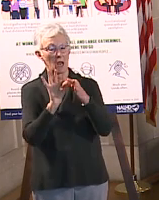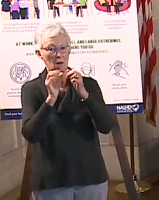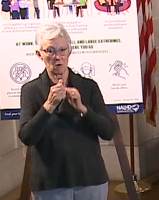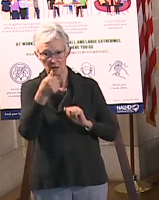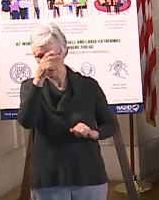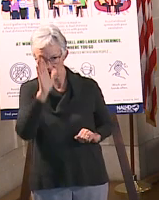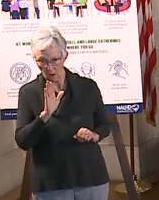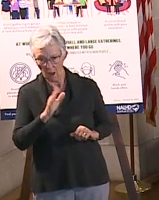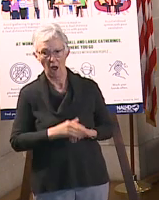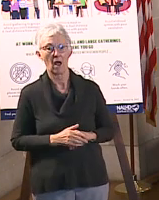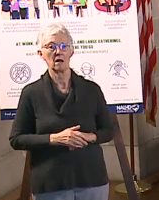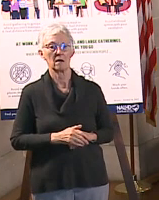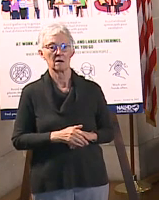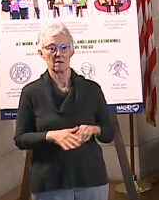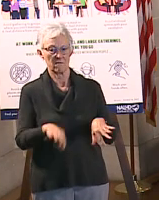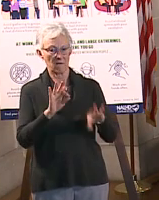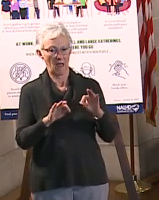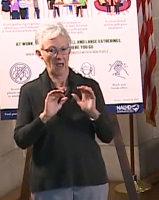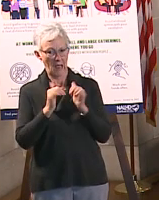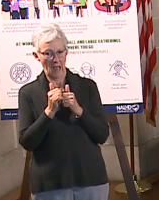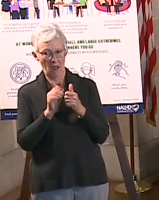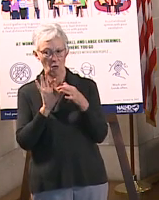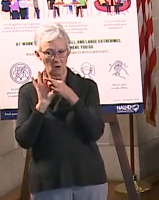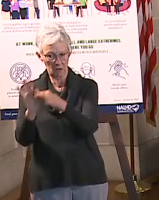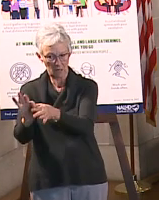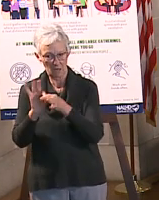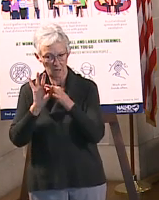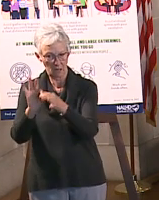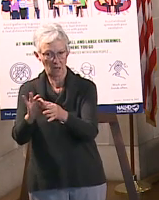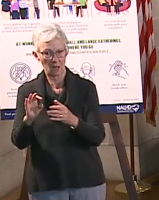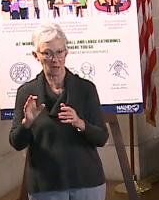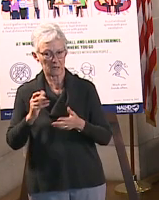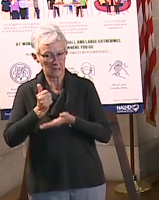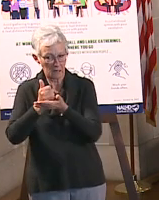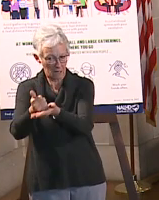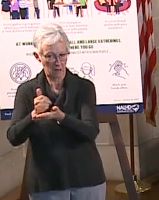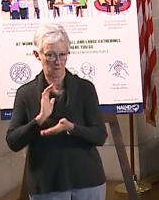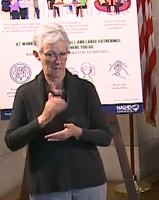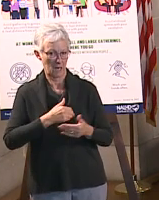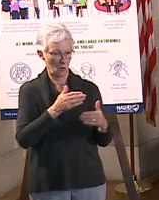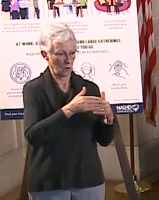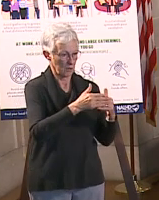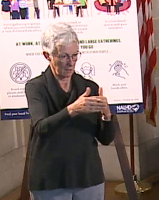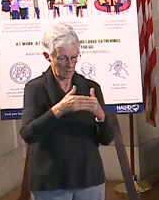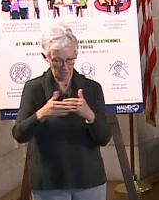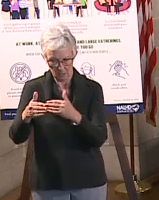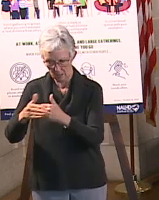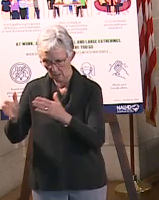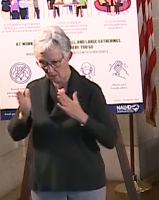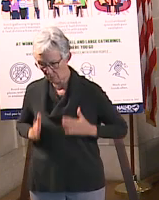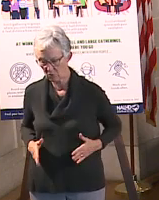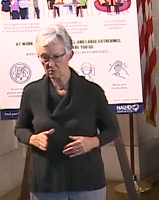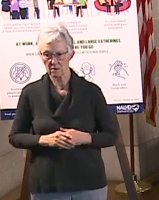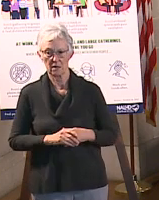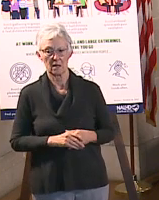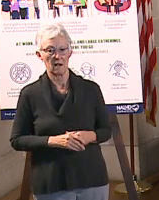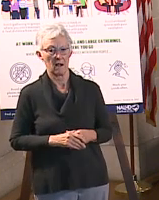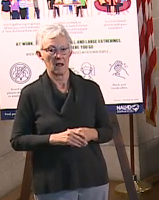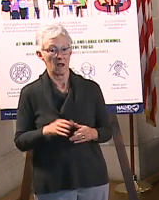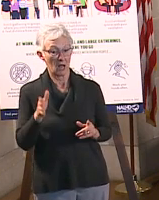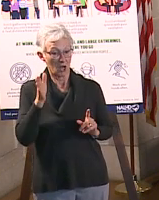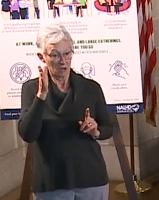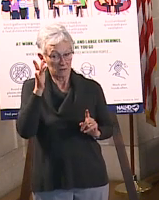ways to connect and be charitable to our neighbors, and this will we'll just be able to look back at this